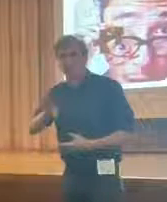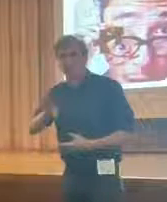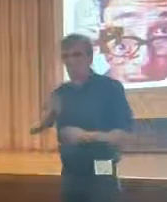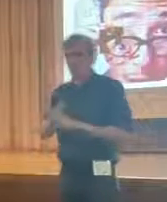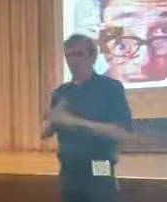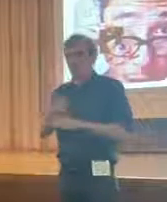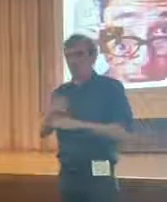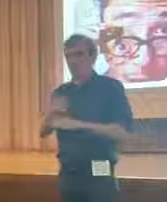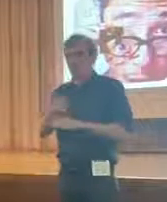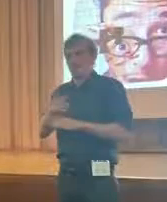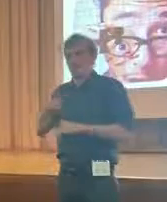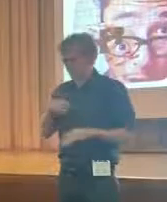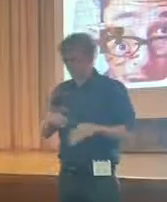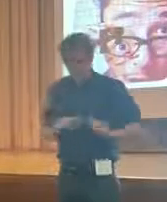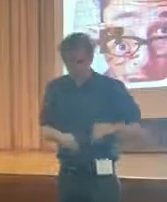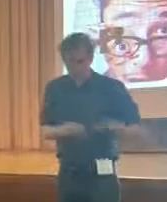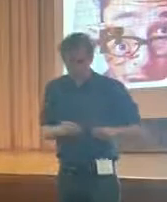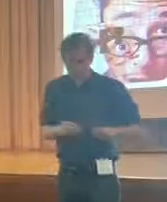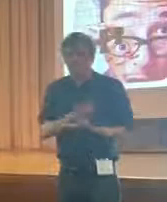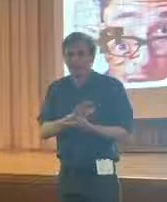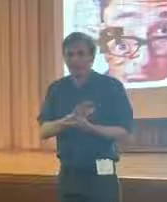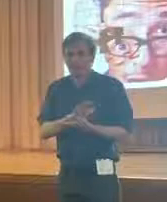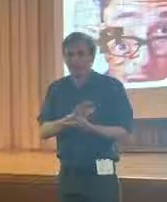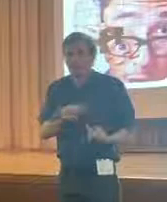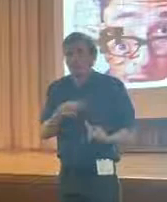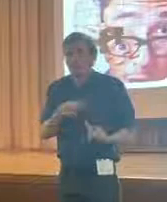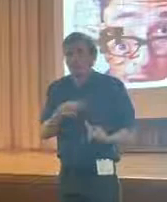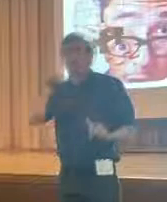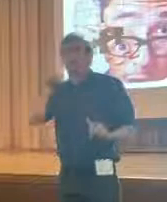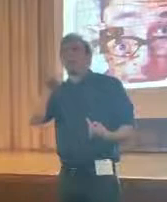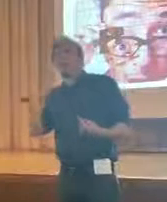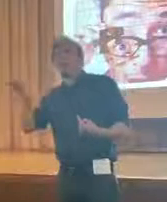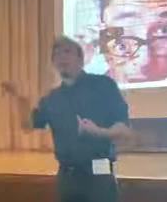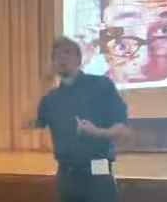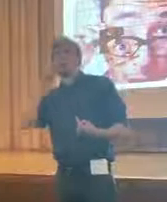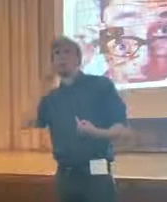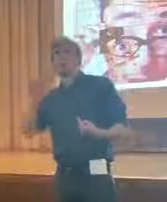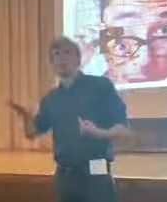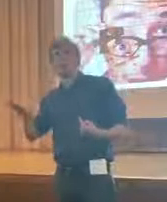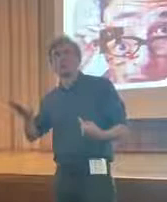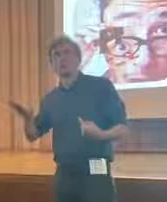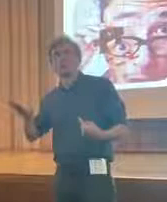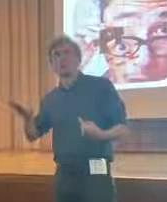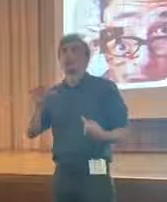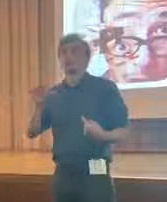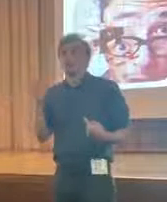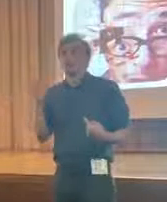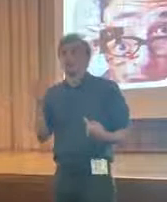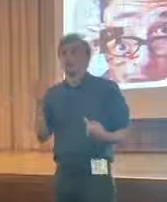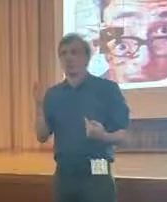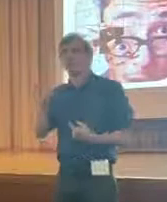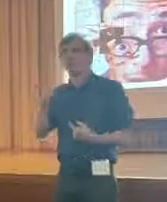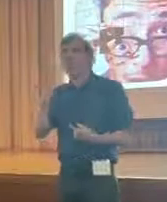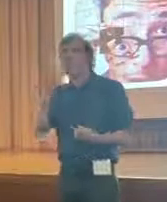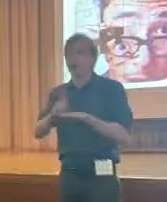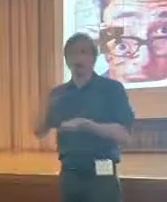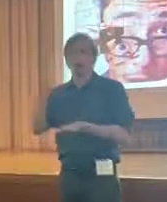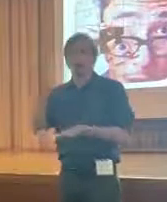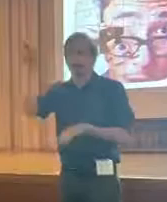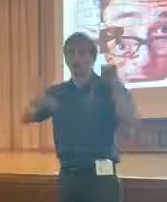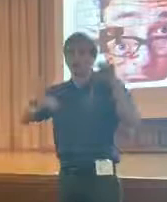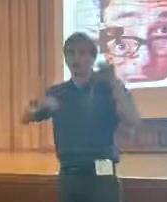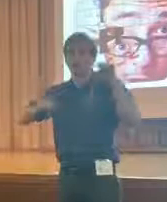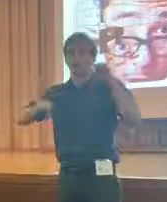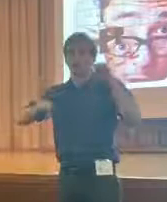the fact that this is not rocket science. And once you start learning accessibility, you're gonna say, why is